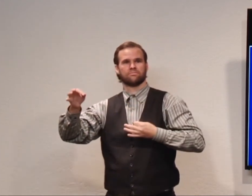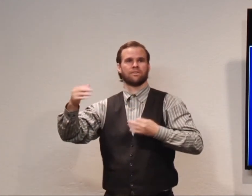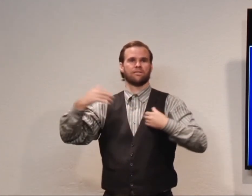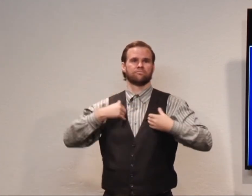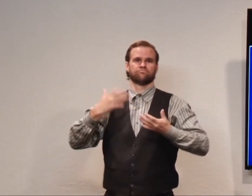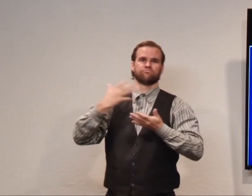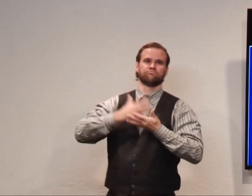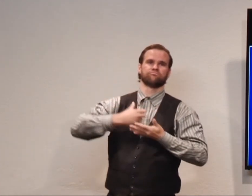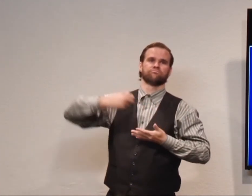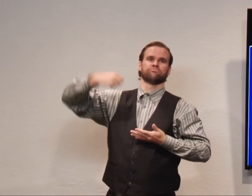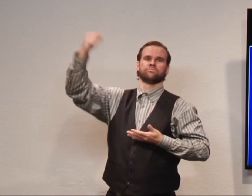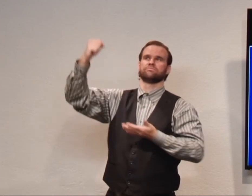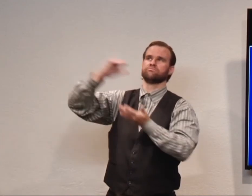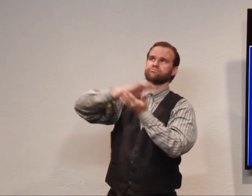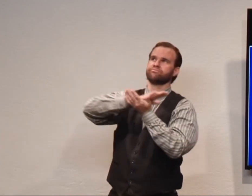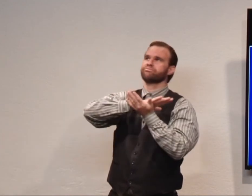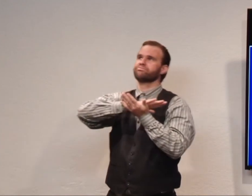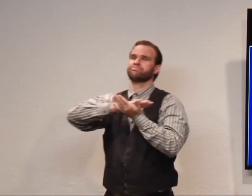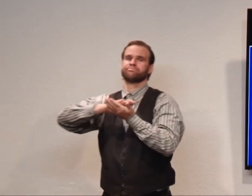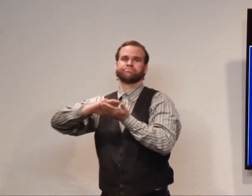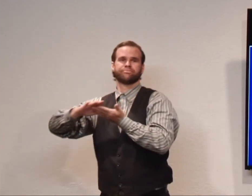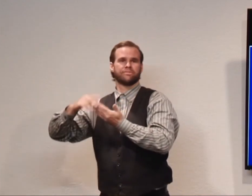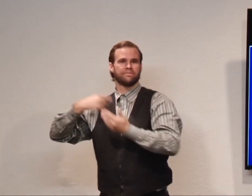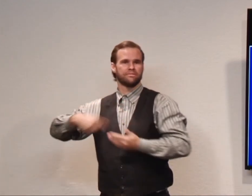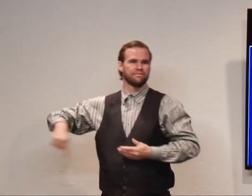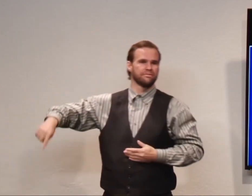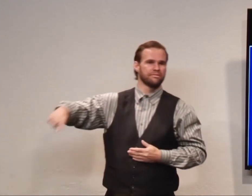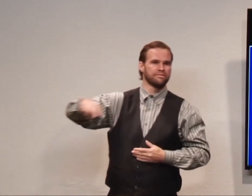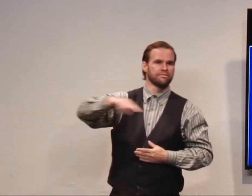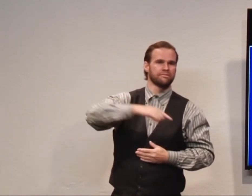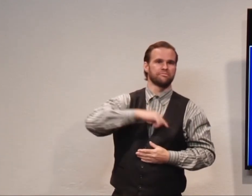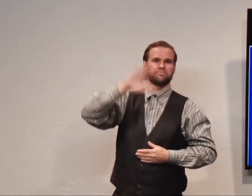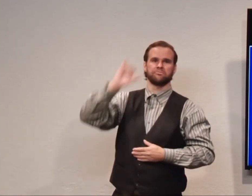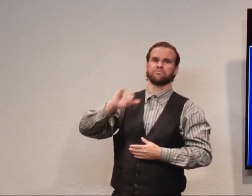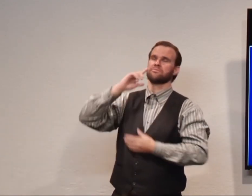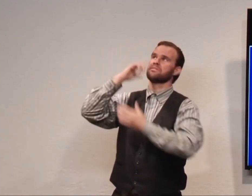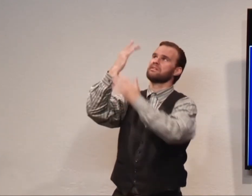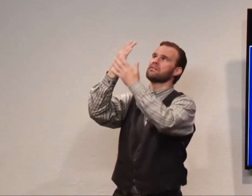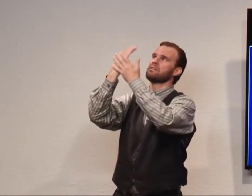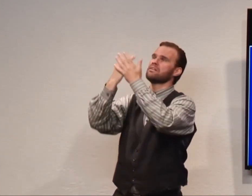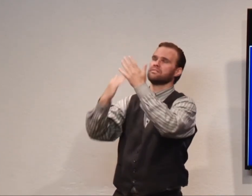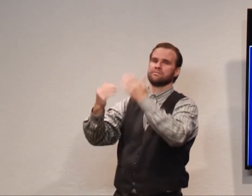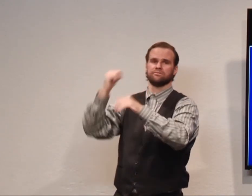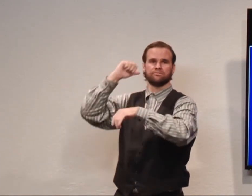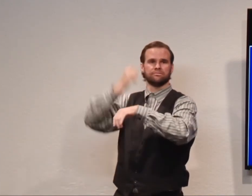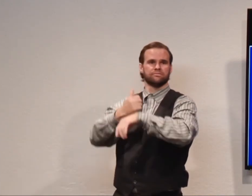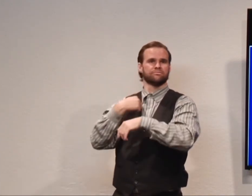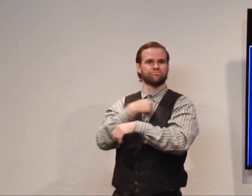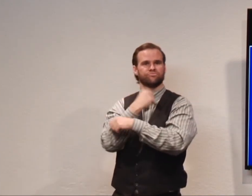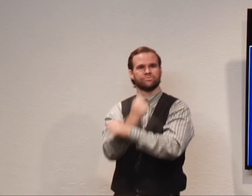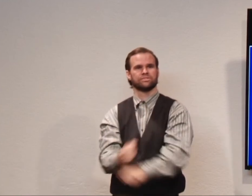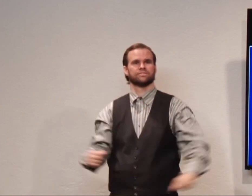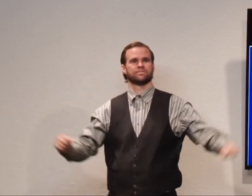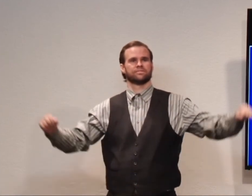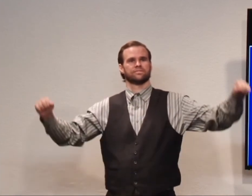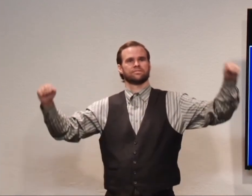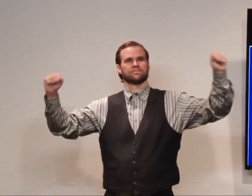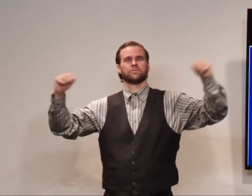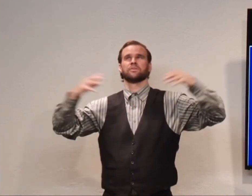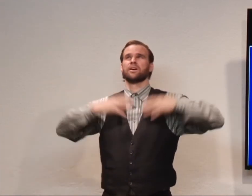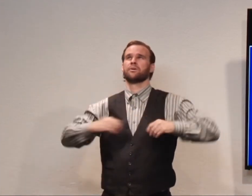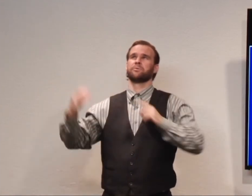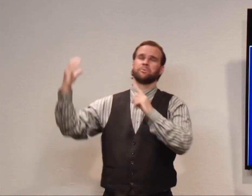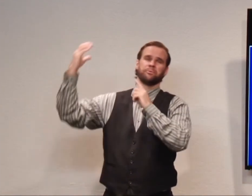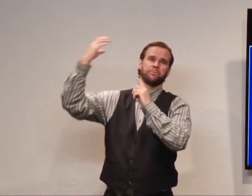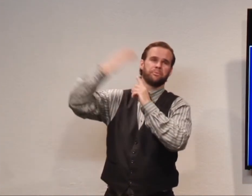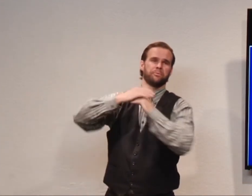by thy blood, setting us free. In white robes arrayed us, kings and priests made